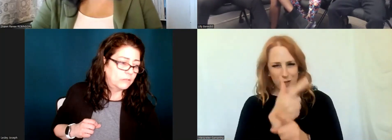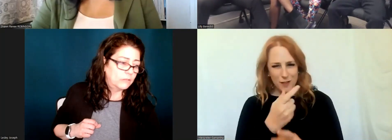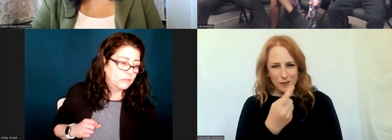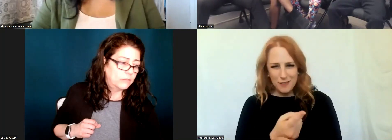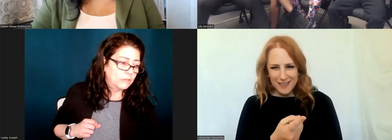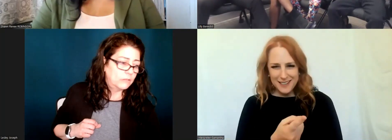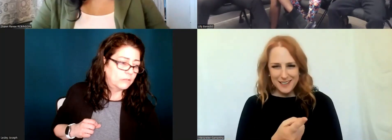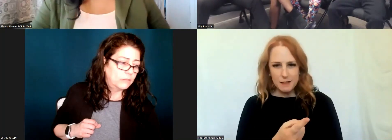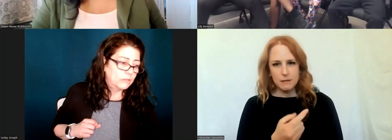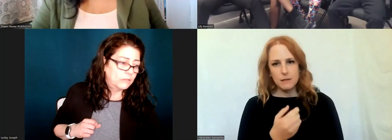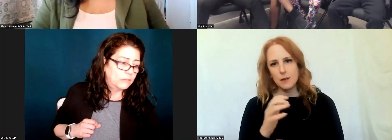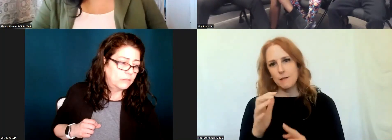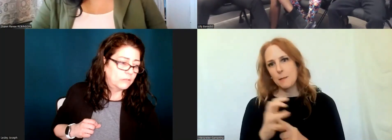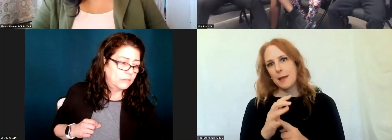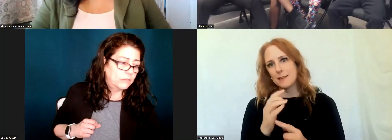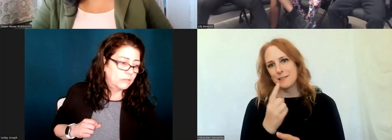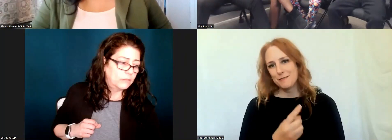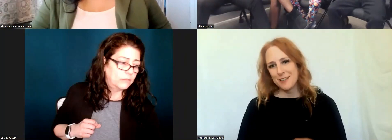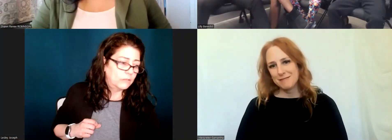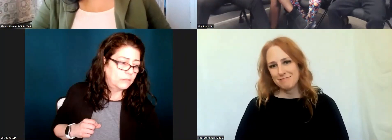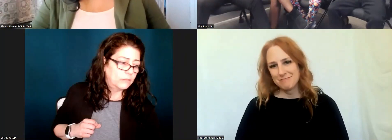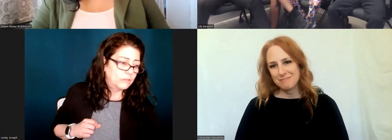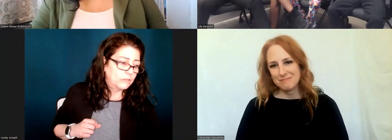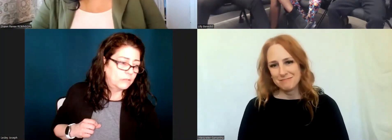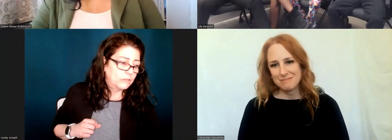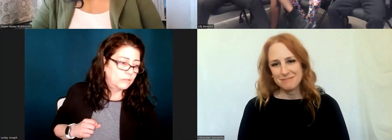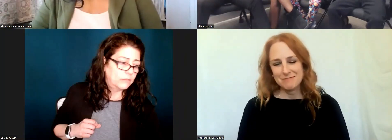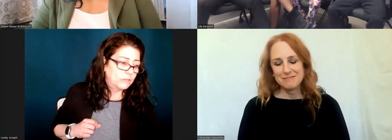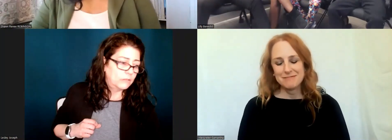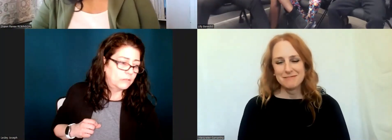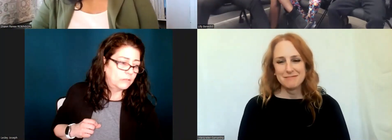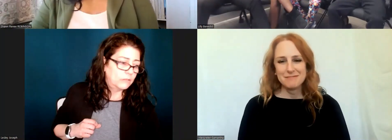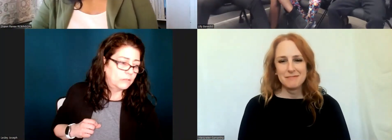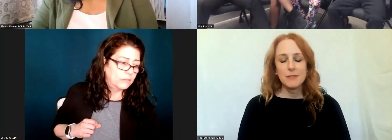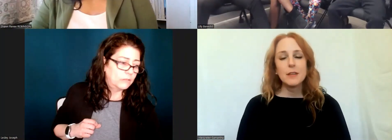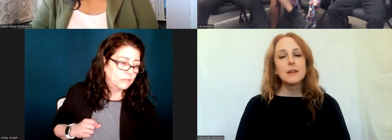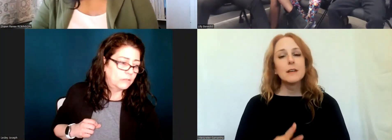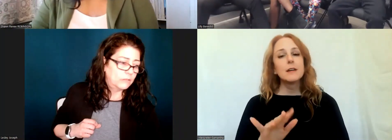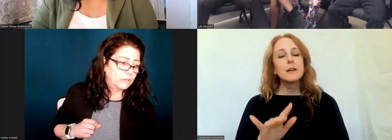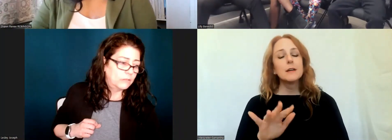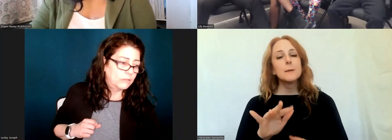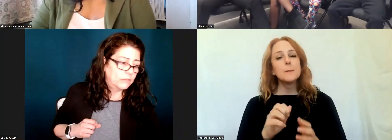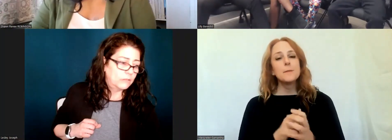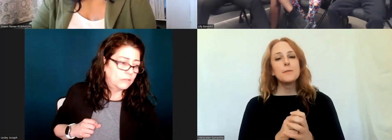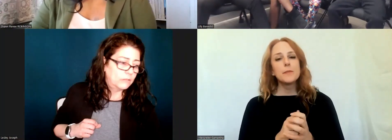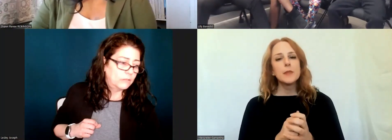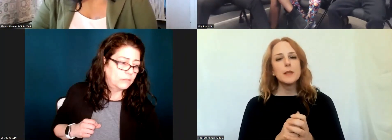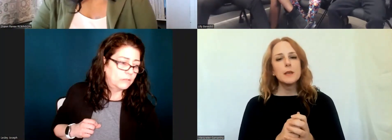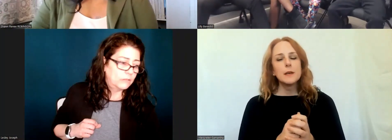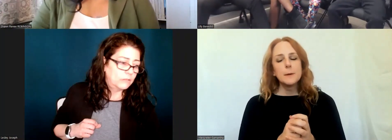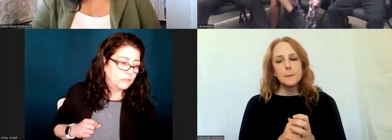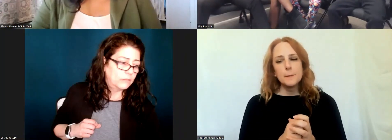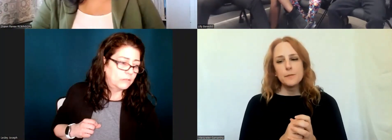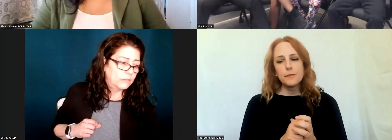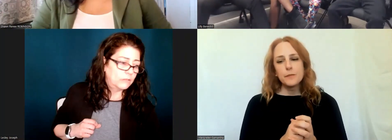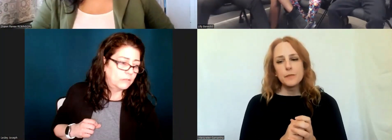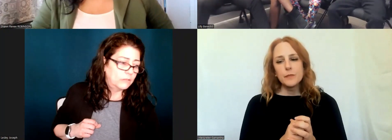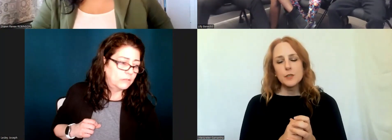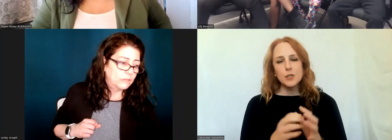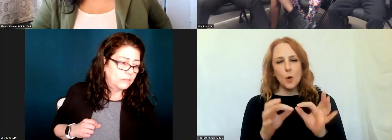They're the best. Okay. So what is the greatest challenge to